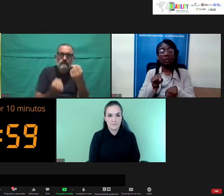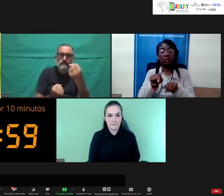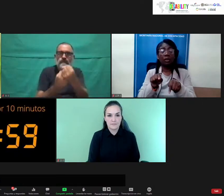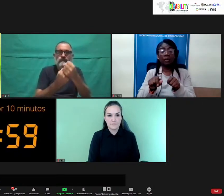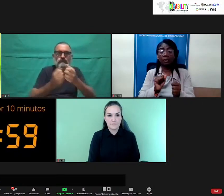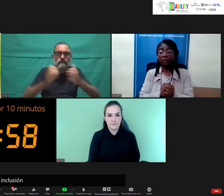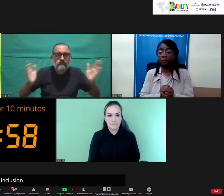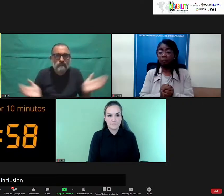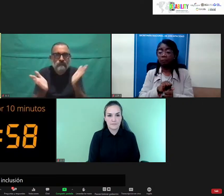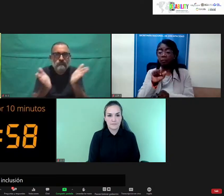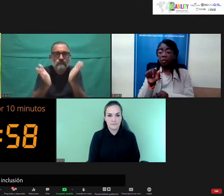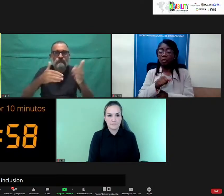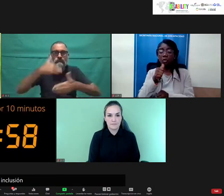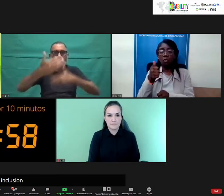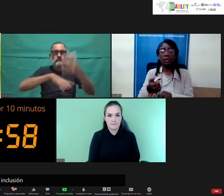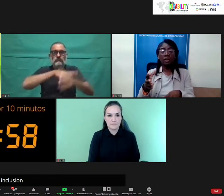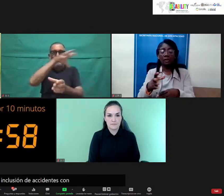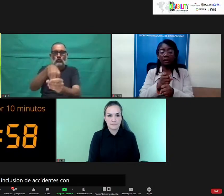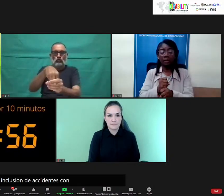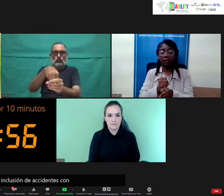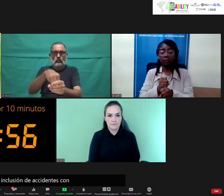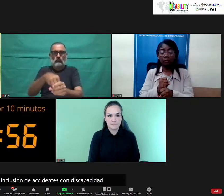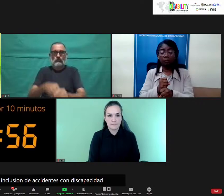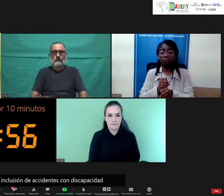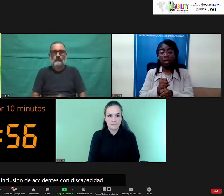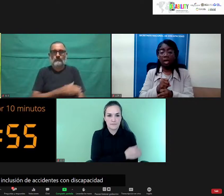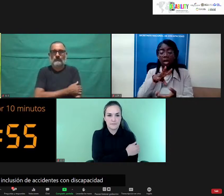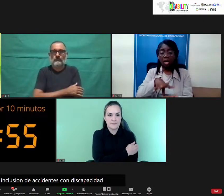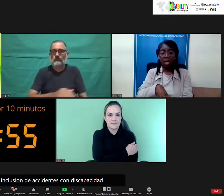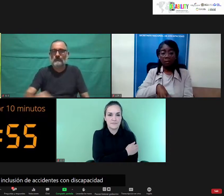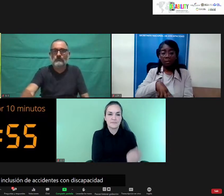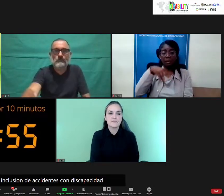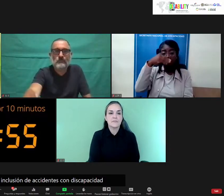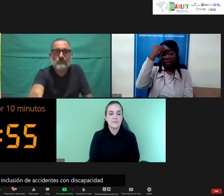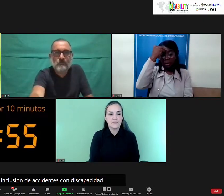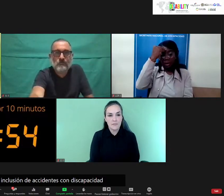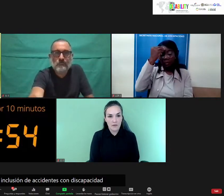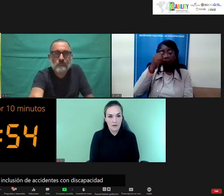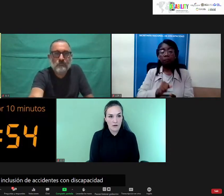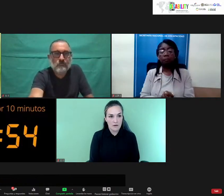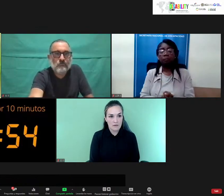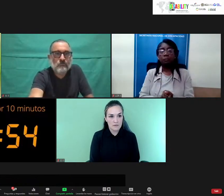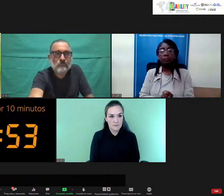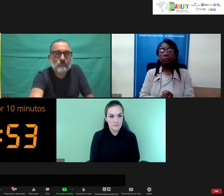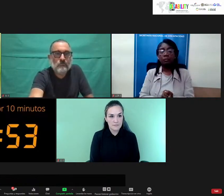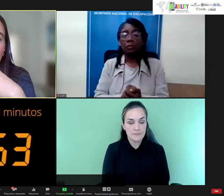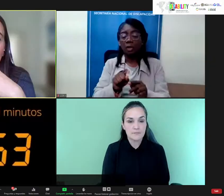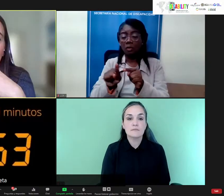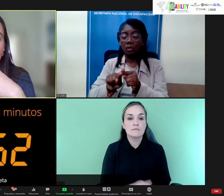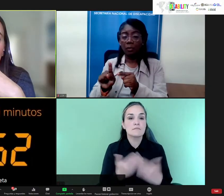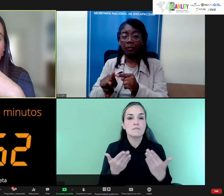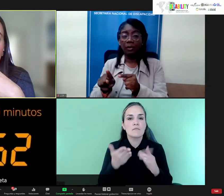with disabilities another specific goal is the generation of diversity five